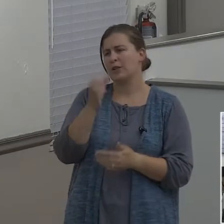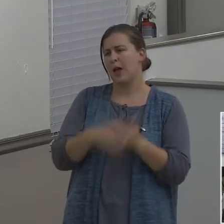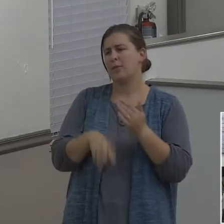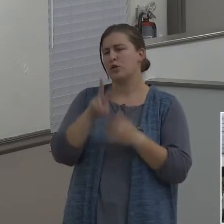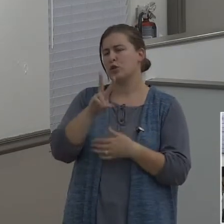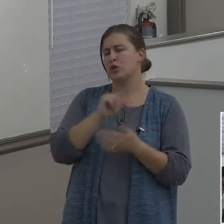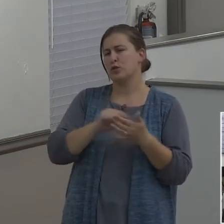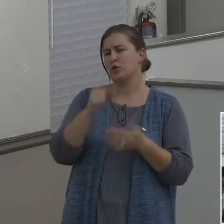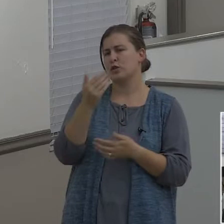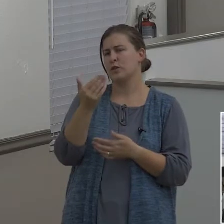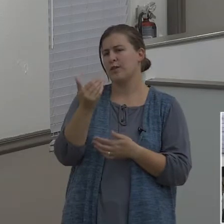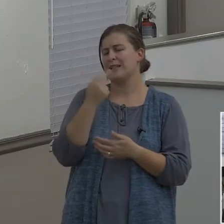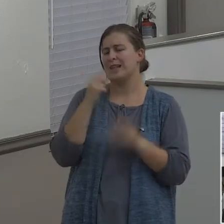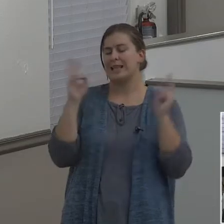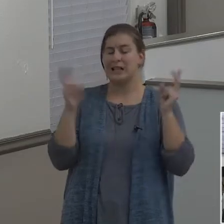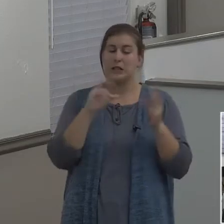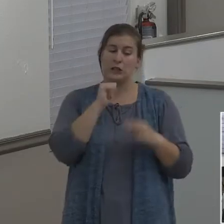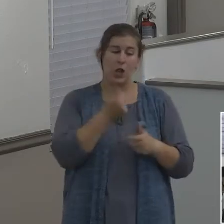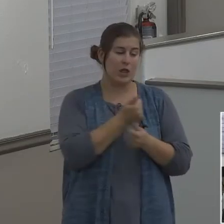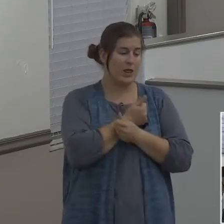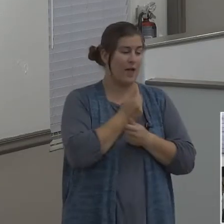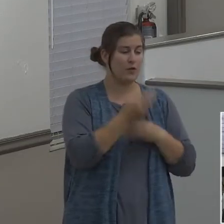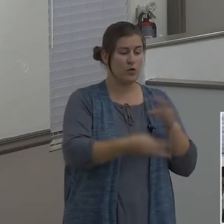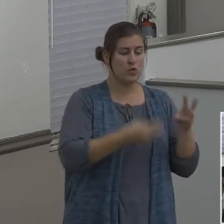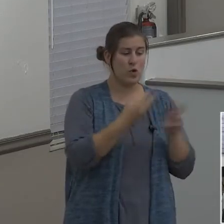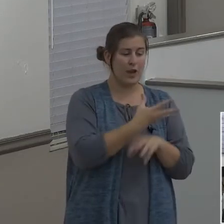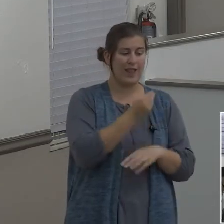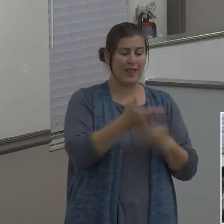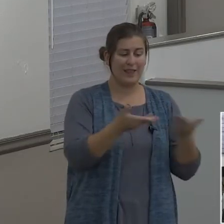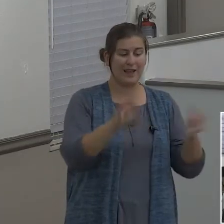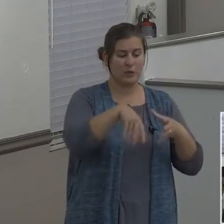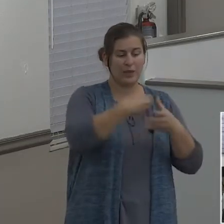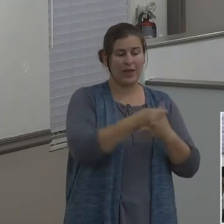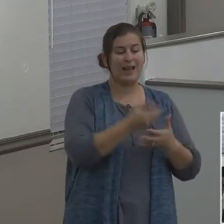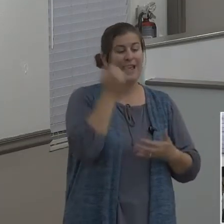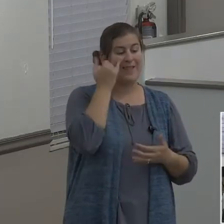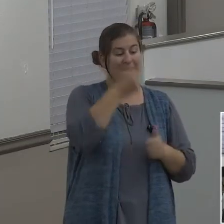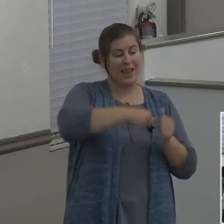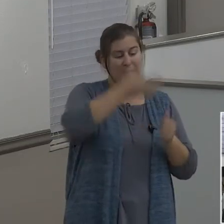world, neither the things that are in the world. If any man love the world, the love of the Father is not in him.